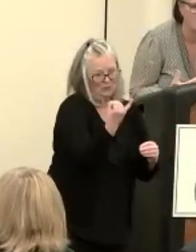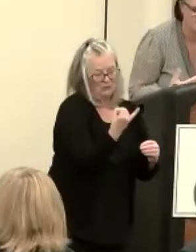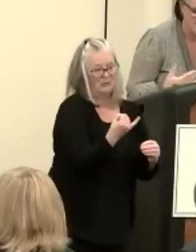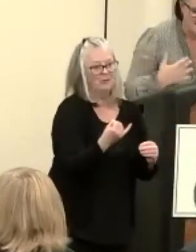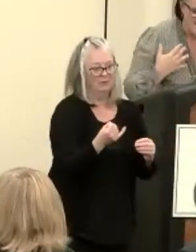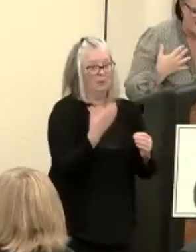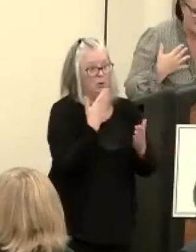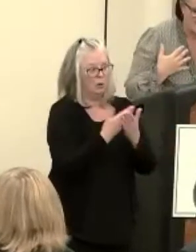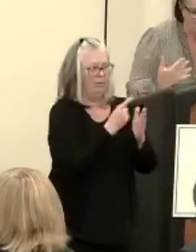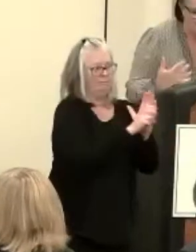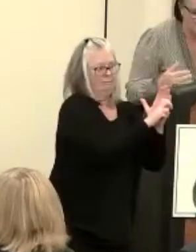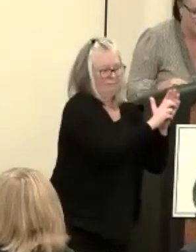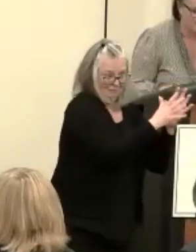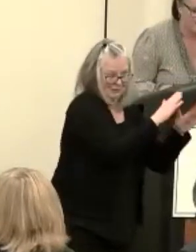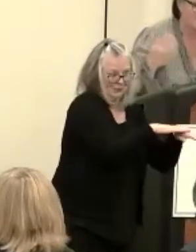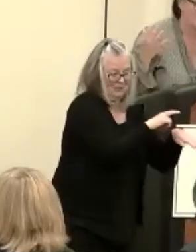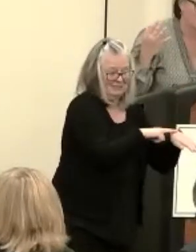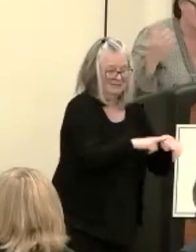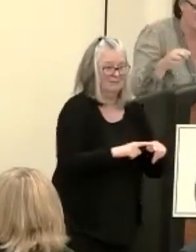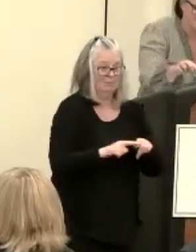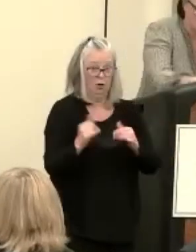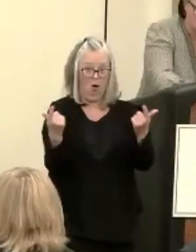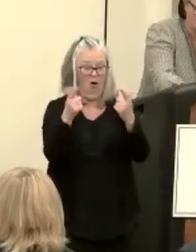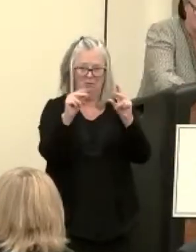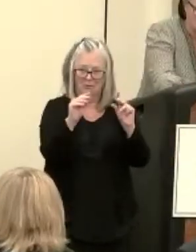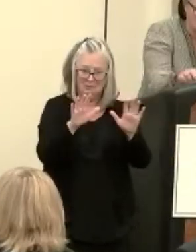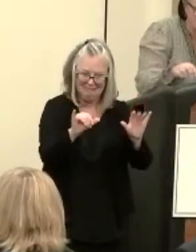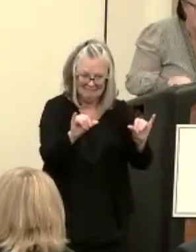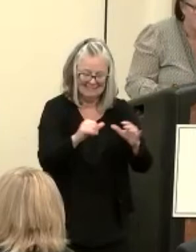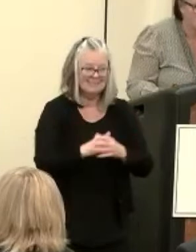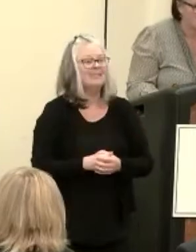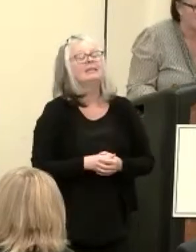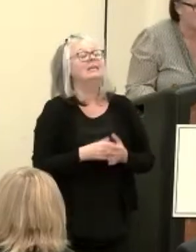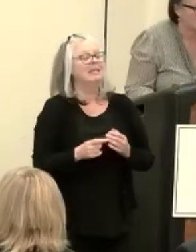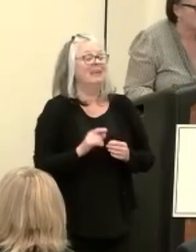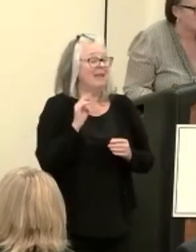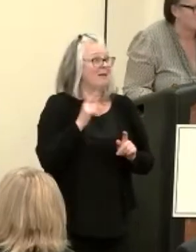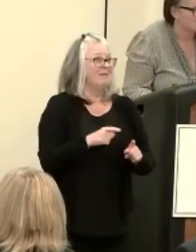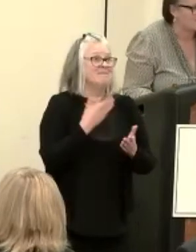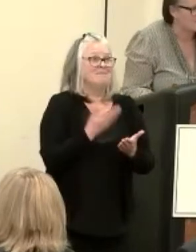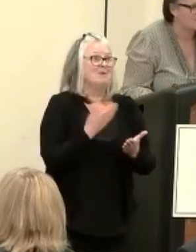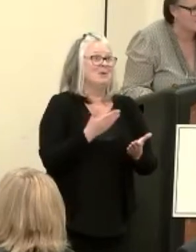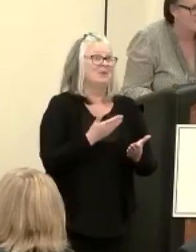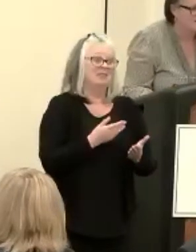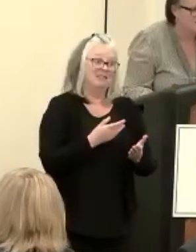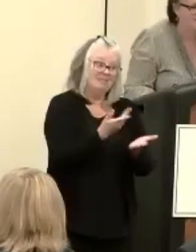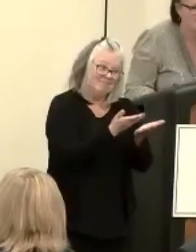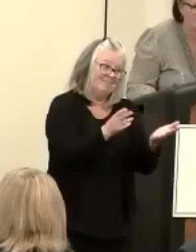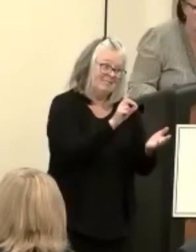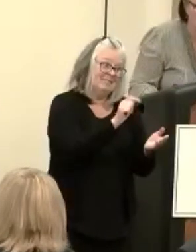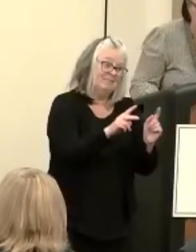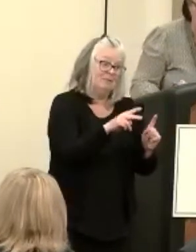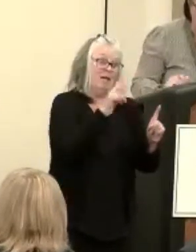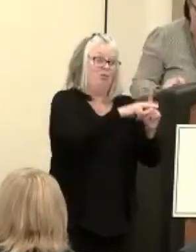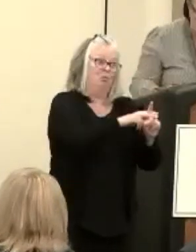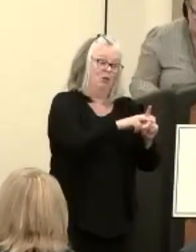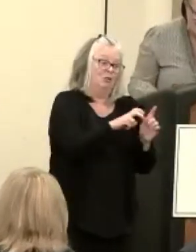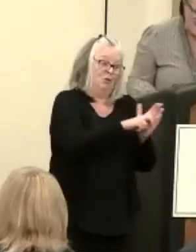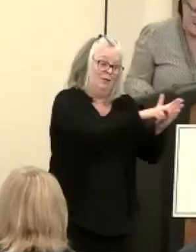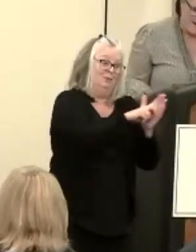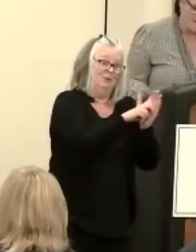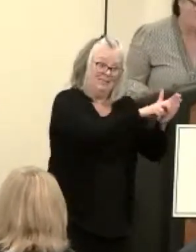way out. And I think it also outlines one of the issues around having to schedule your transportation when you're trying to get different places,